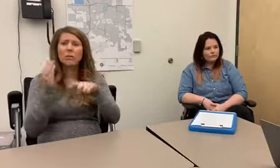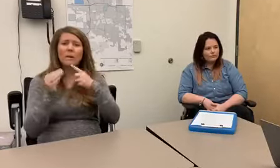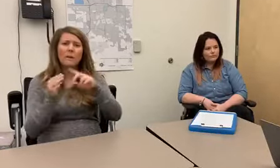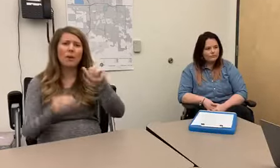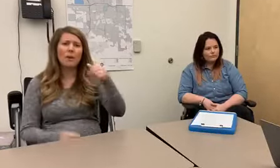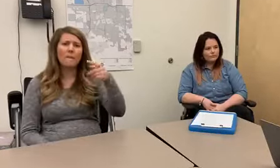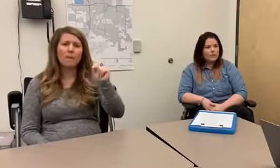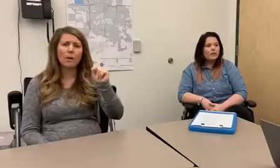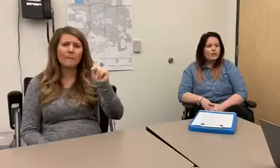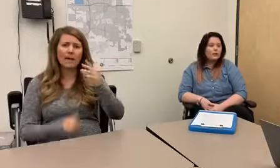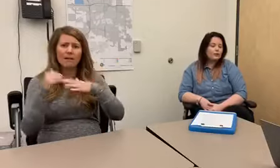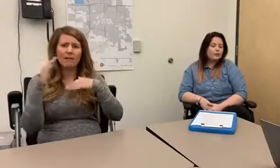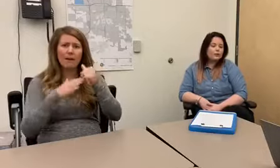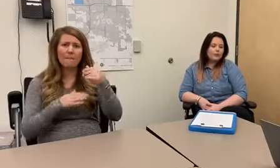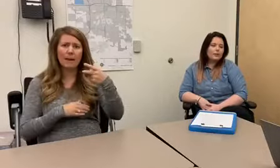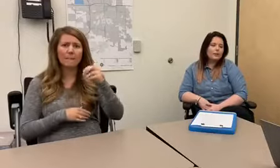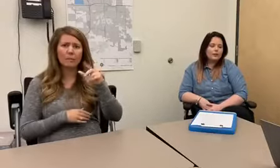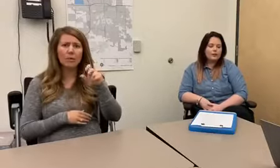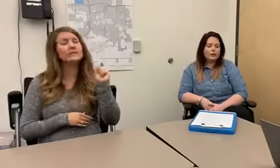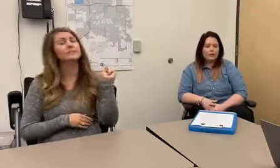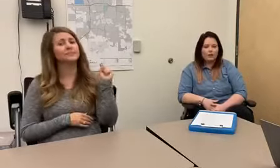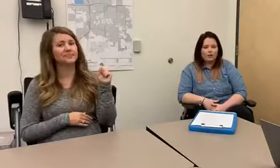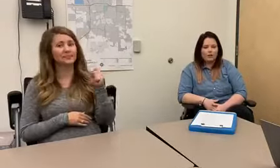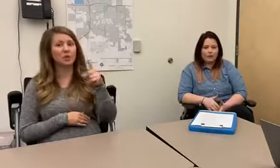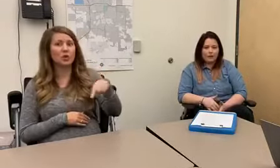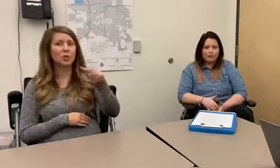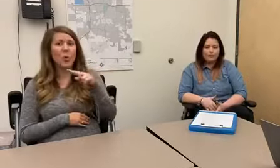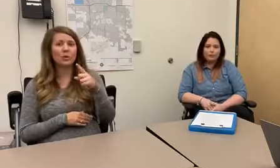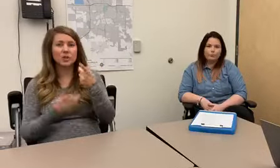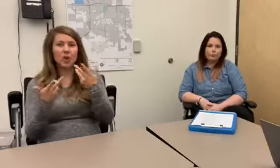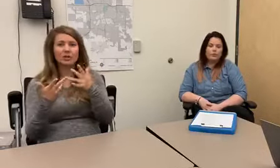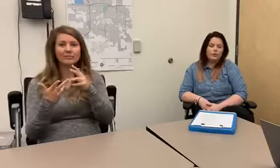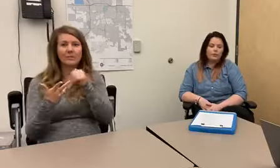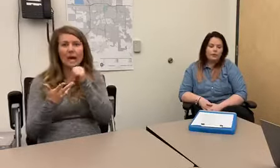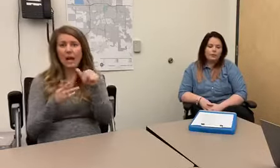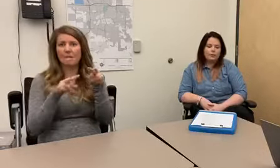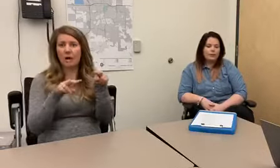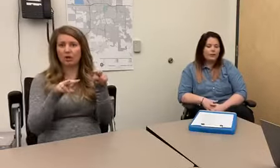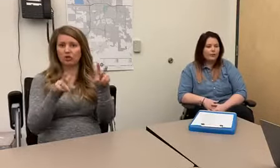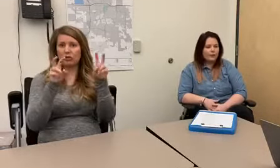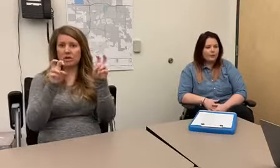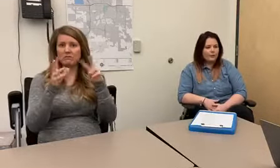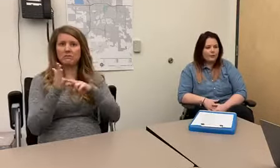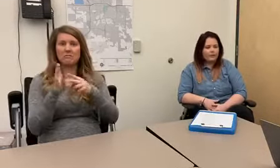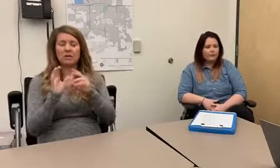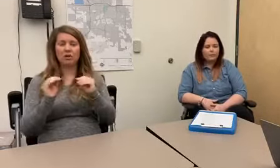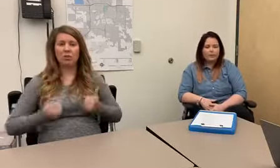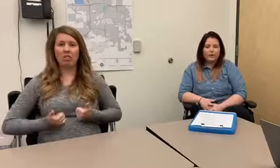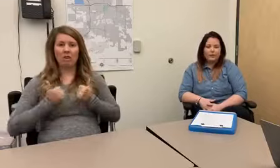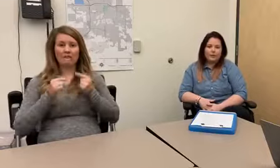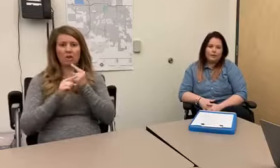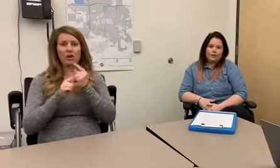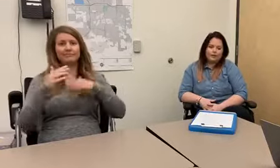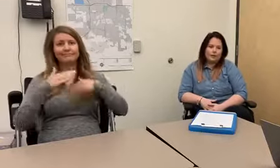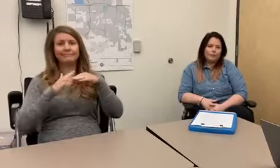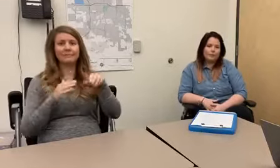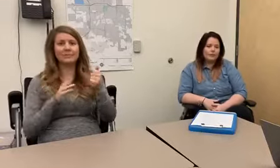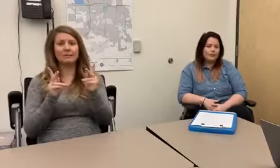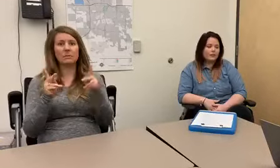pools? Yeah, so those would be considered an unmonitored pool. So again, you have a maximum of 10 people at a time. Some